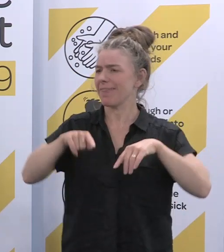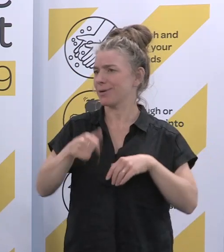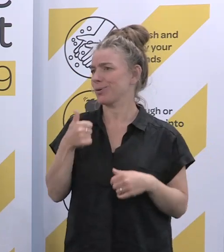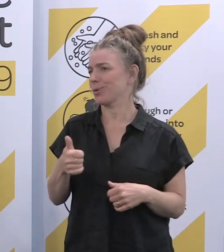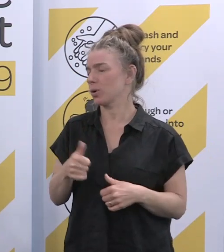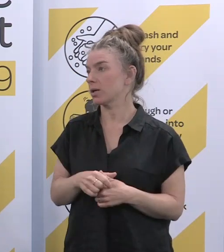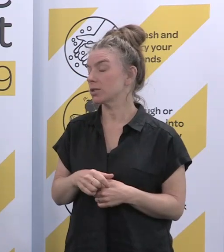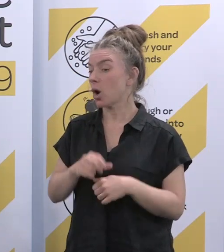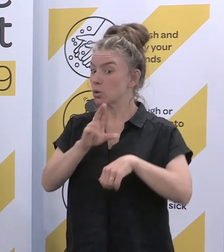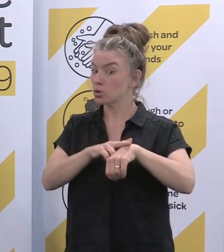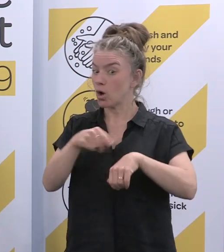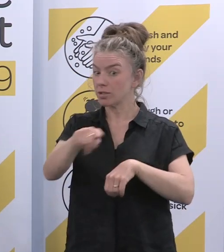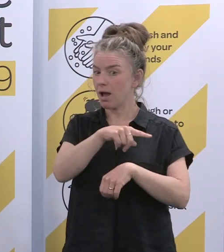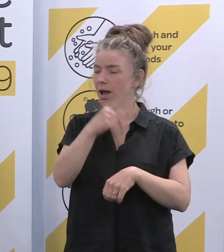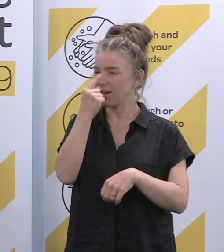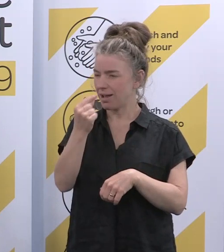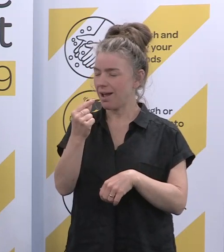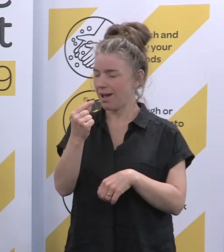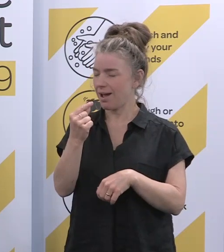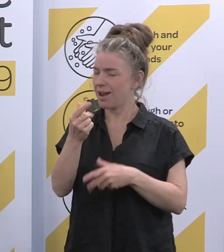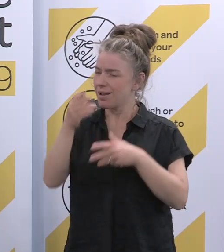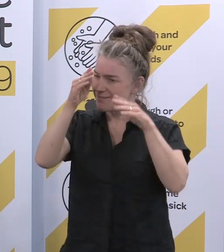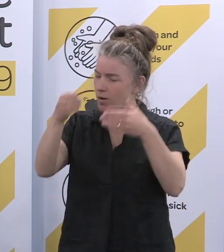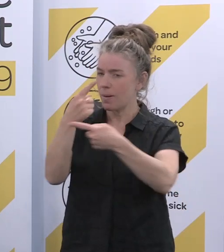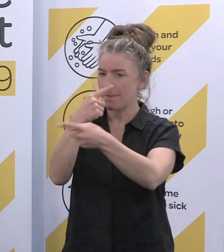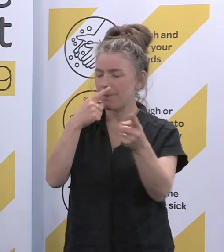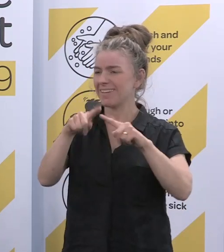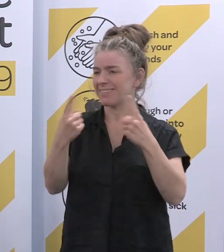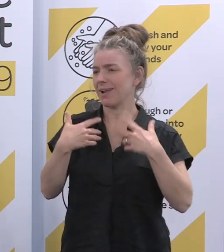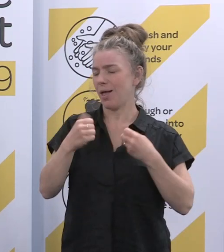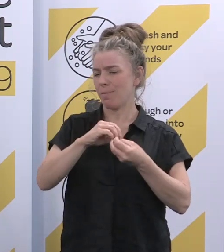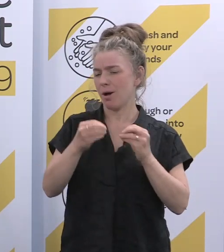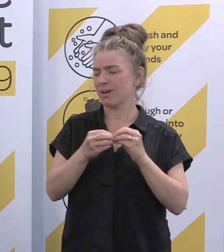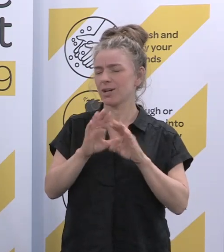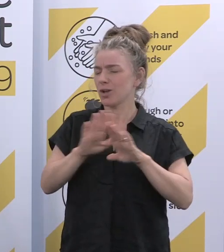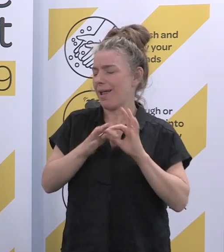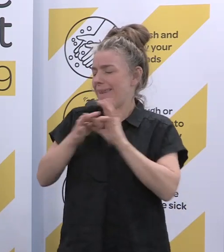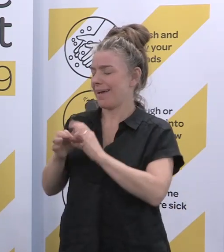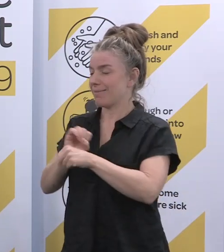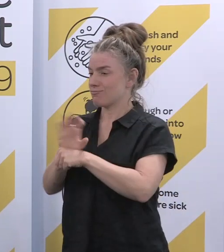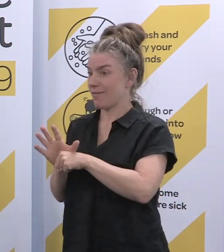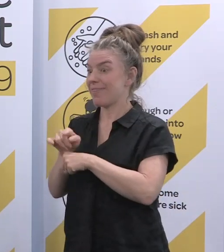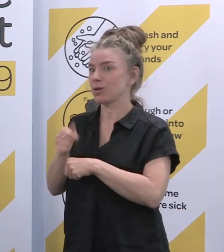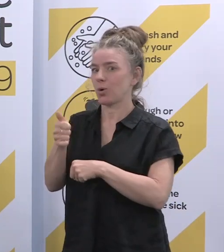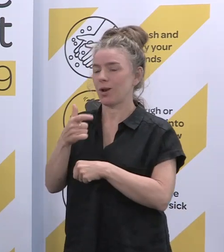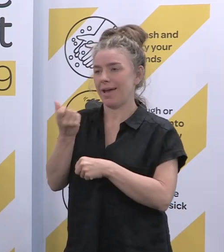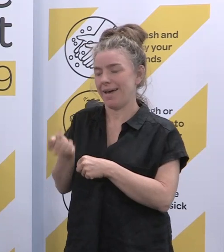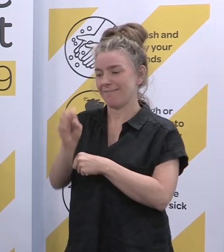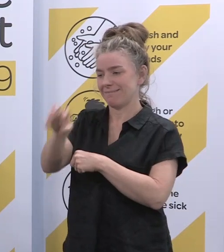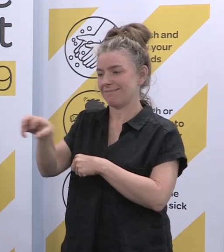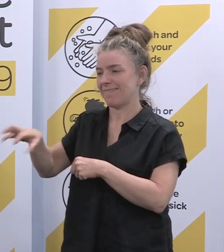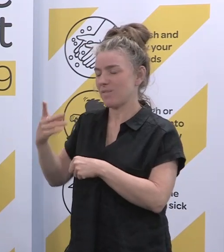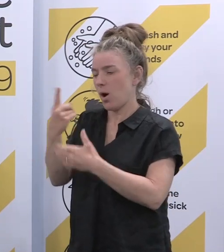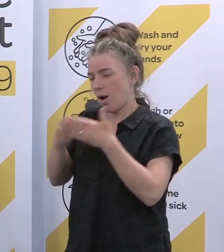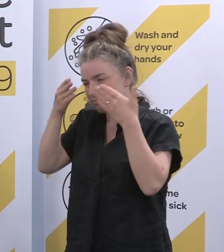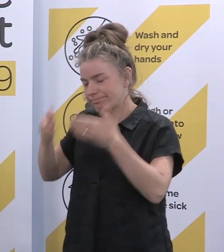words, general practice can just see people with other health conditions, not those that might be related to COVID-19. The other thing here is, of course,